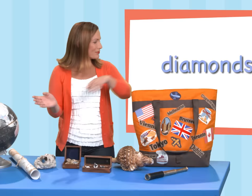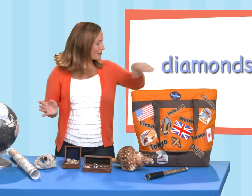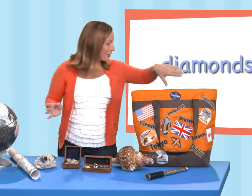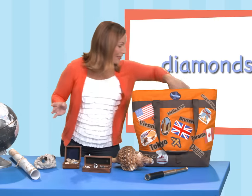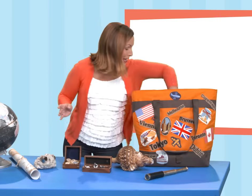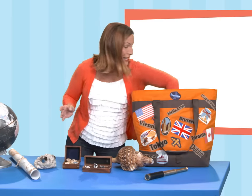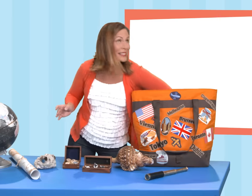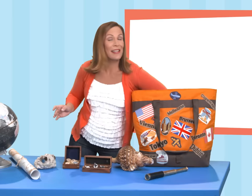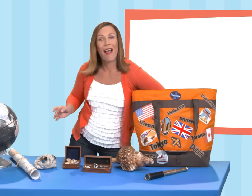This